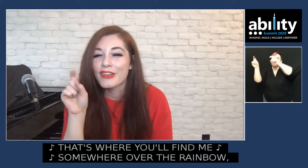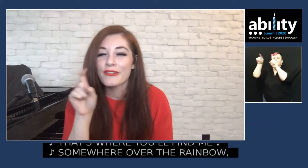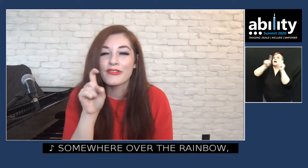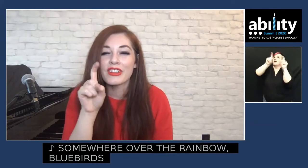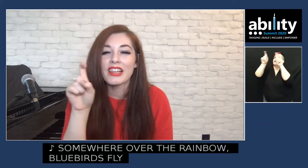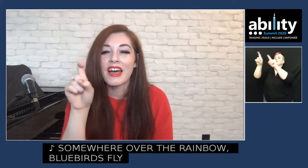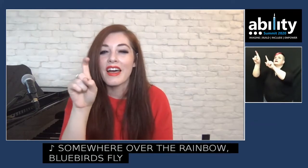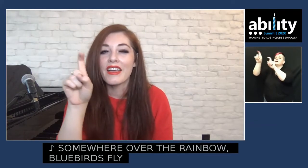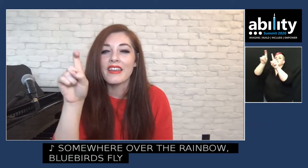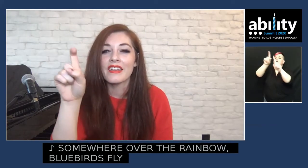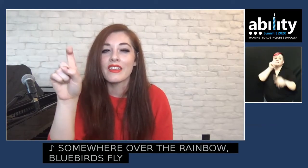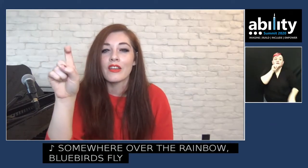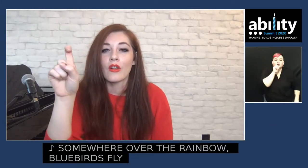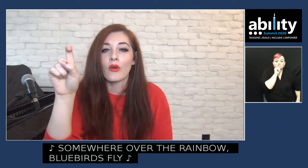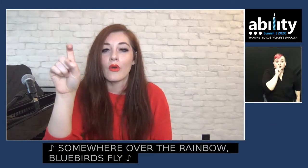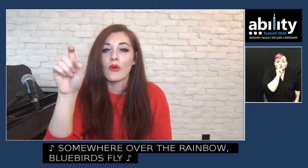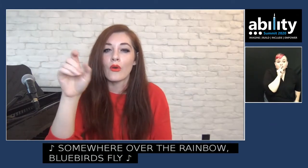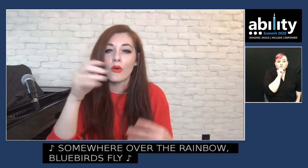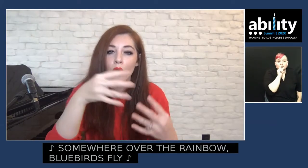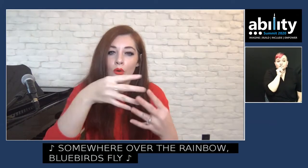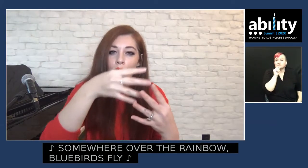birds fly